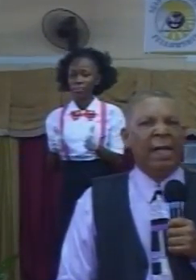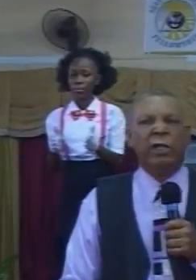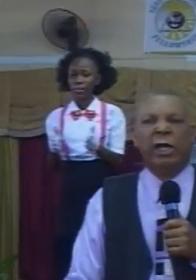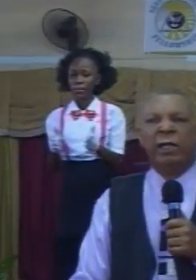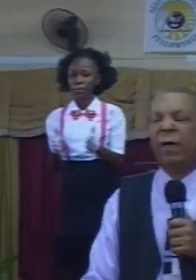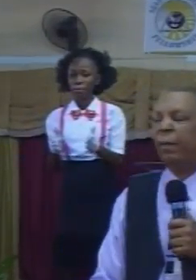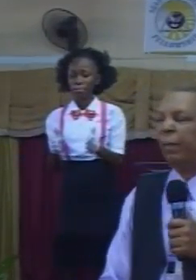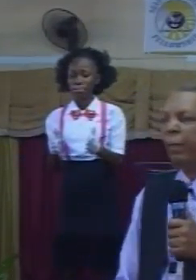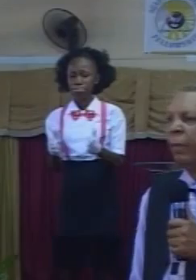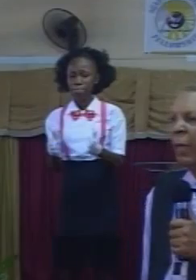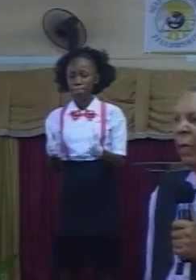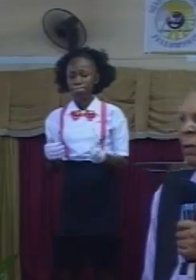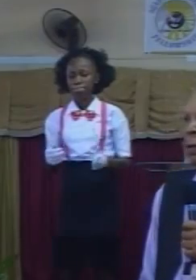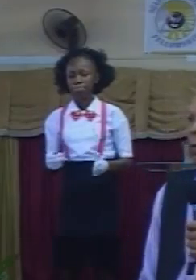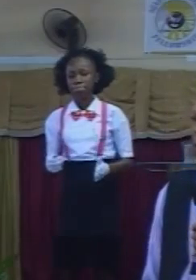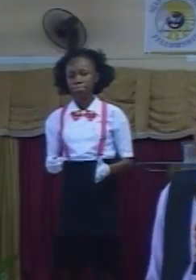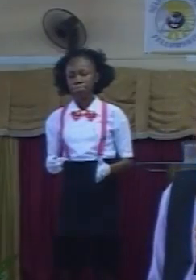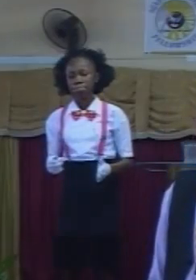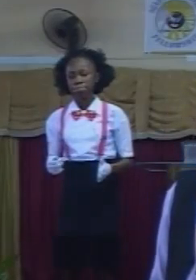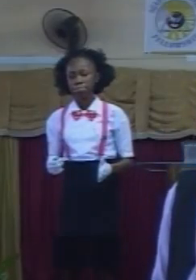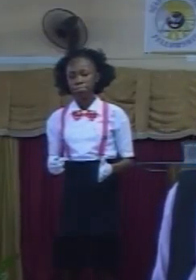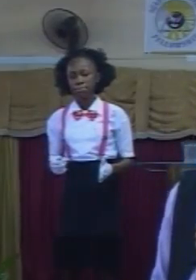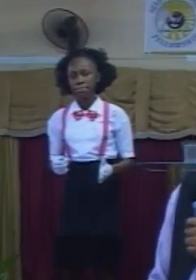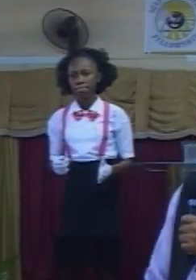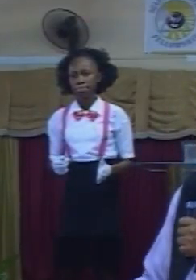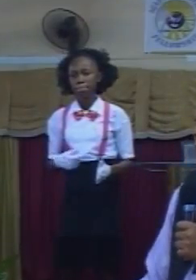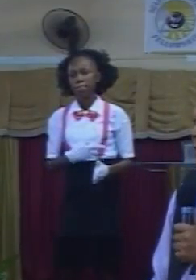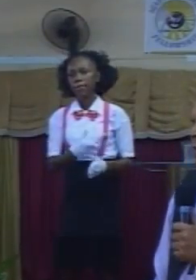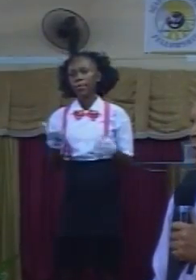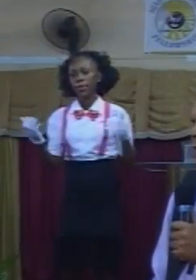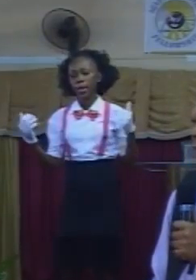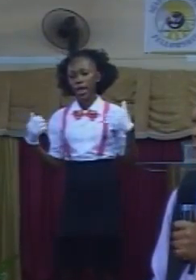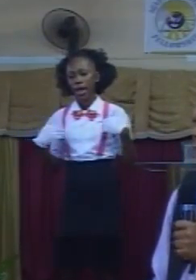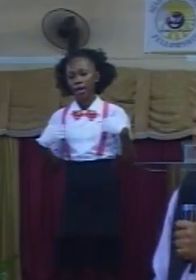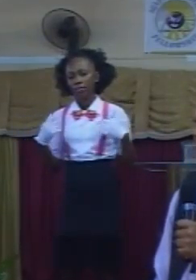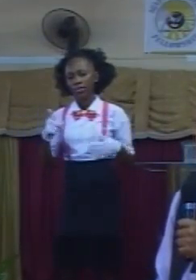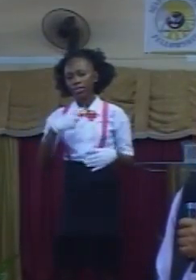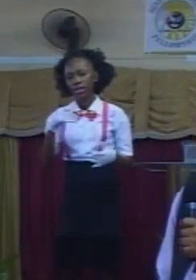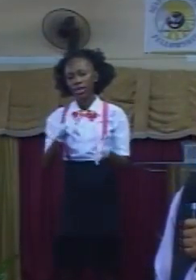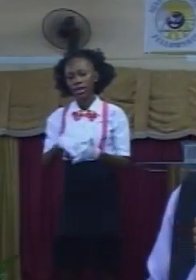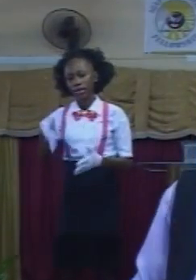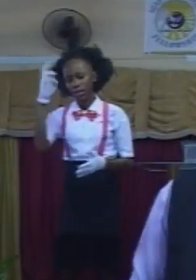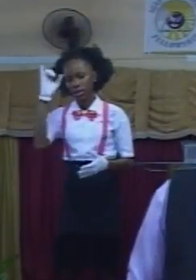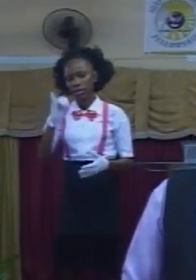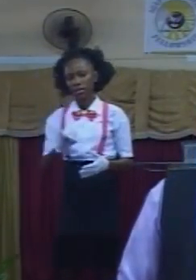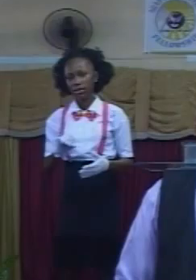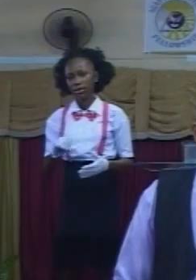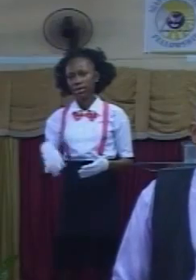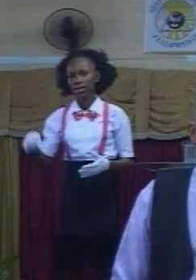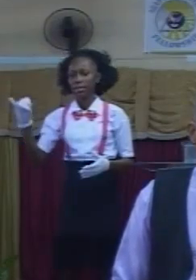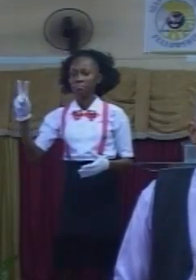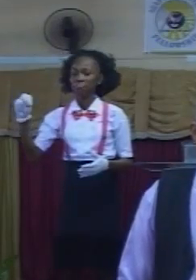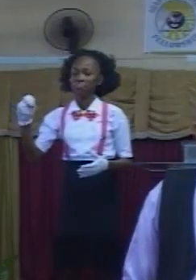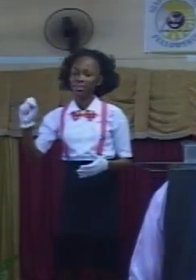They had in jail some insurrectionists like Barabbas.